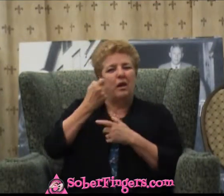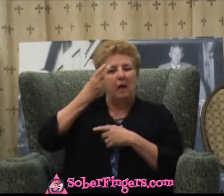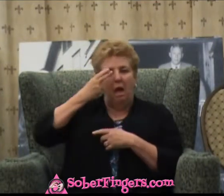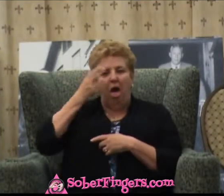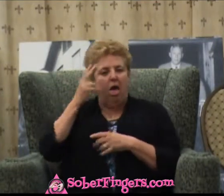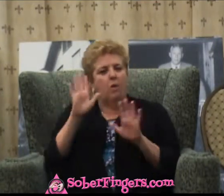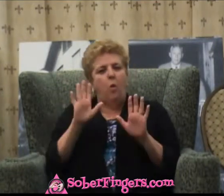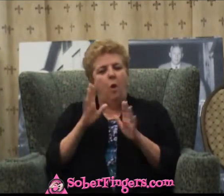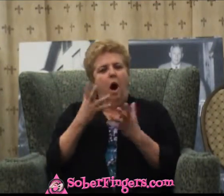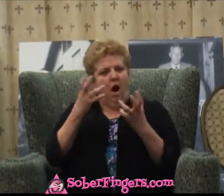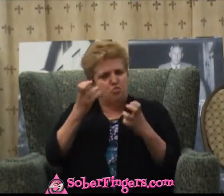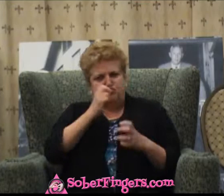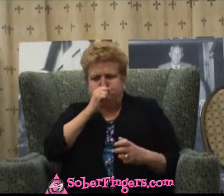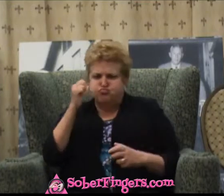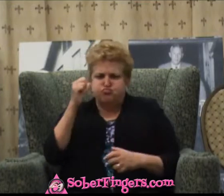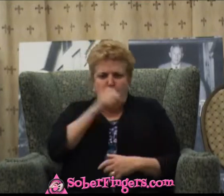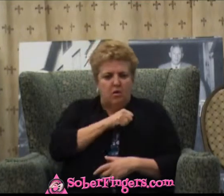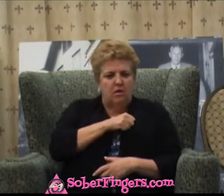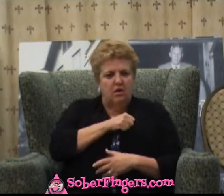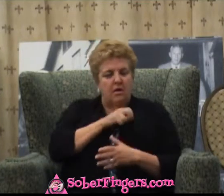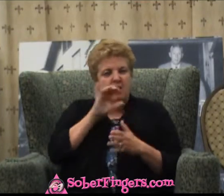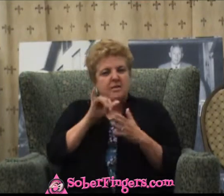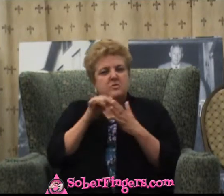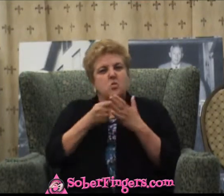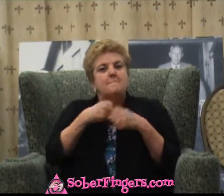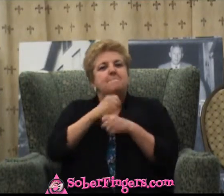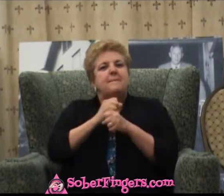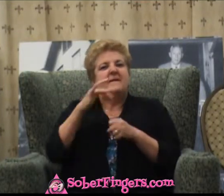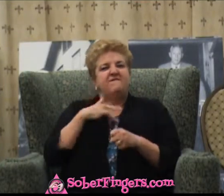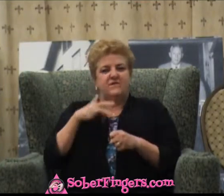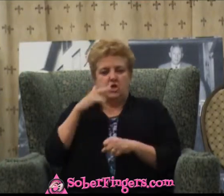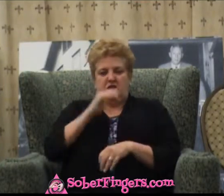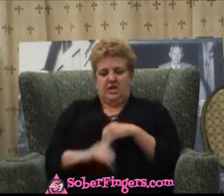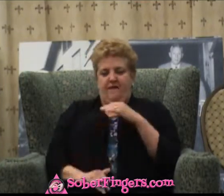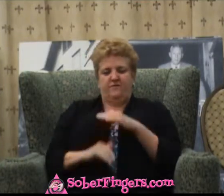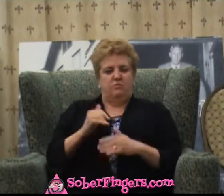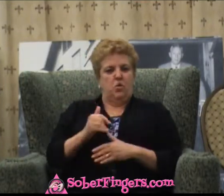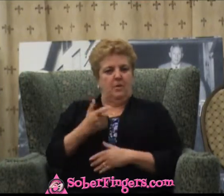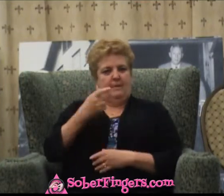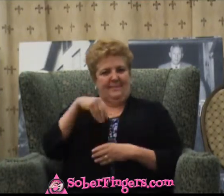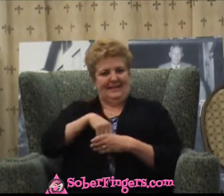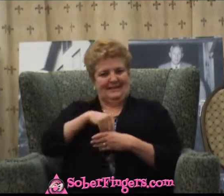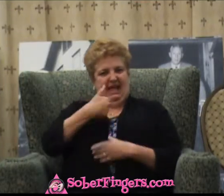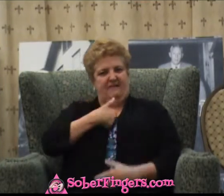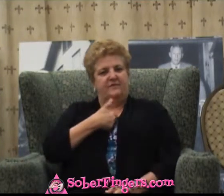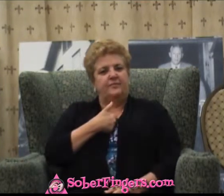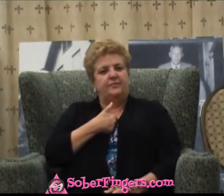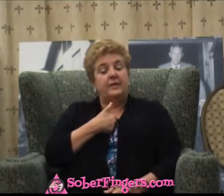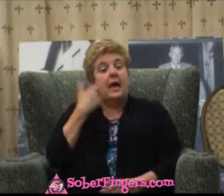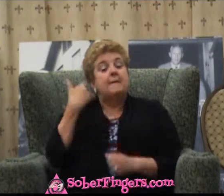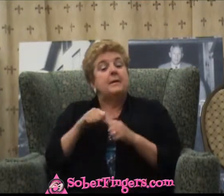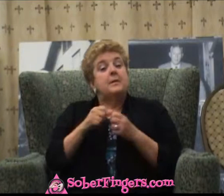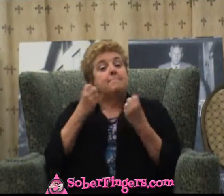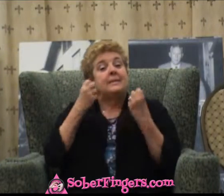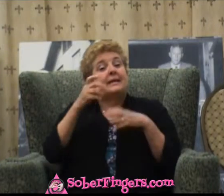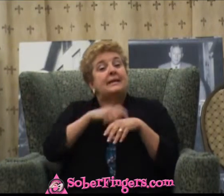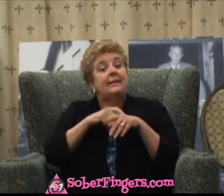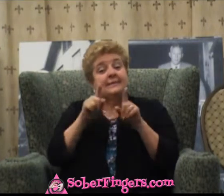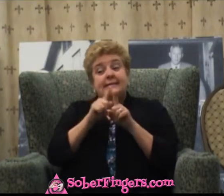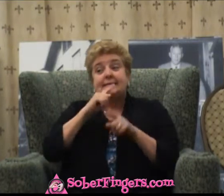that made living in my skin bearable. I remember many times as a teenager contemplating suicide.